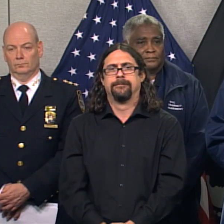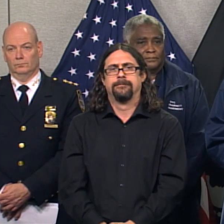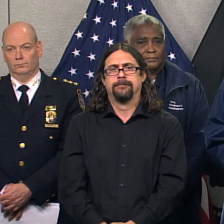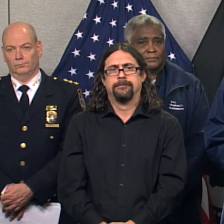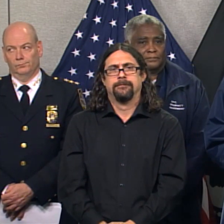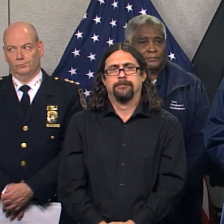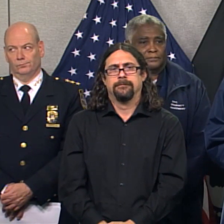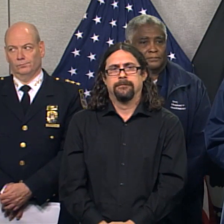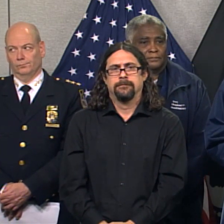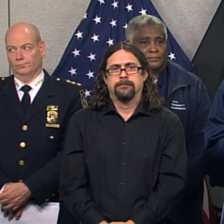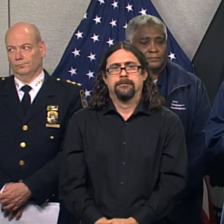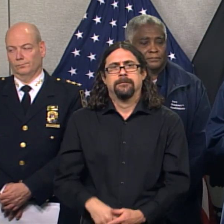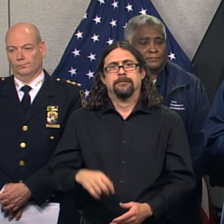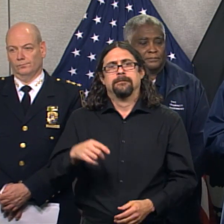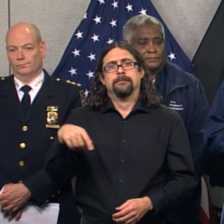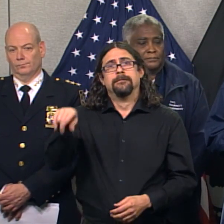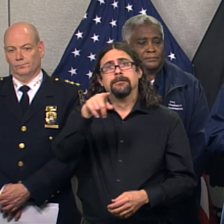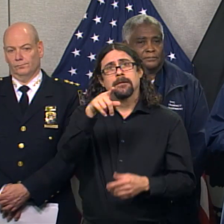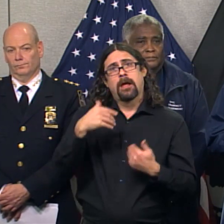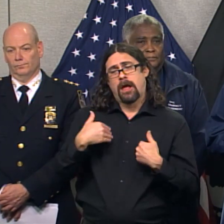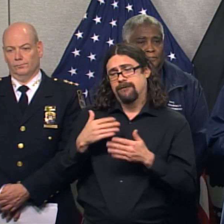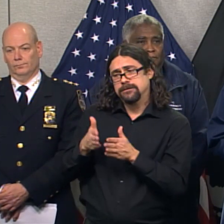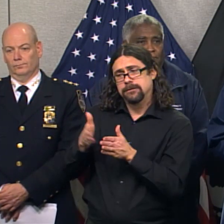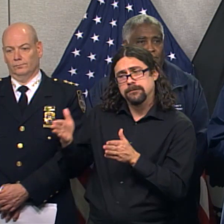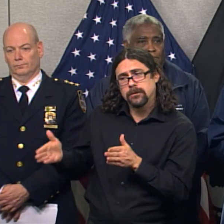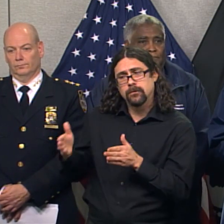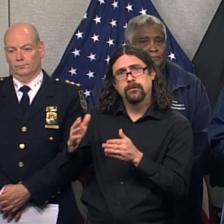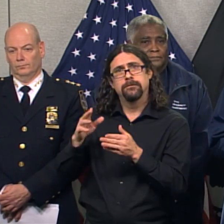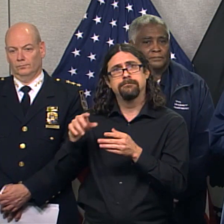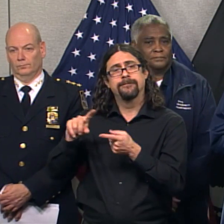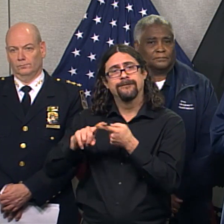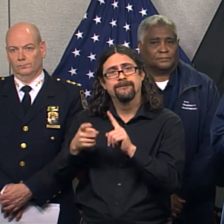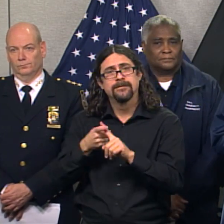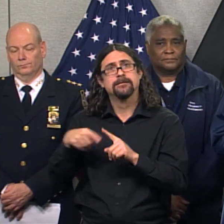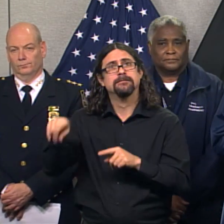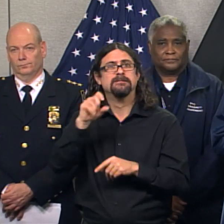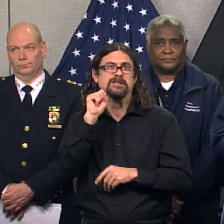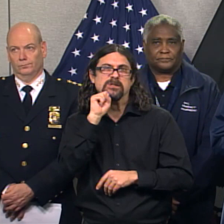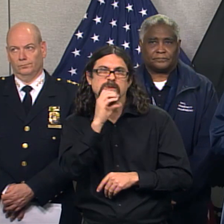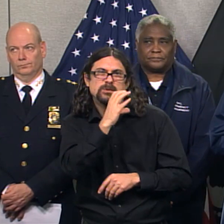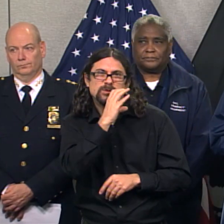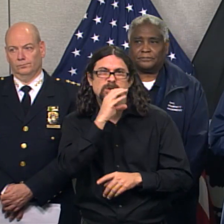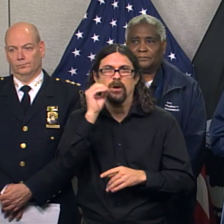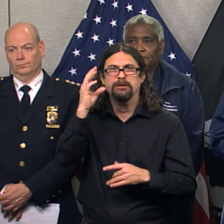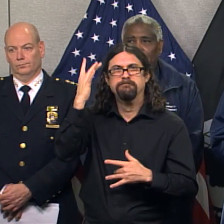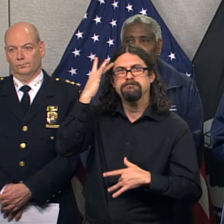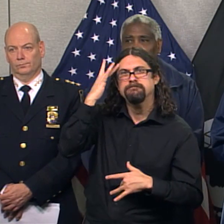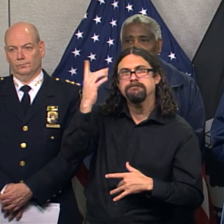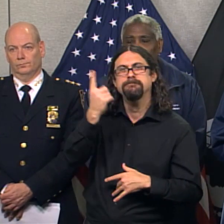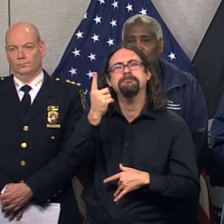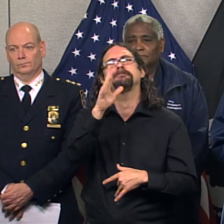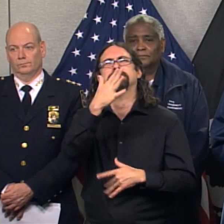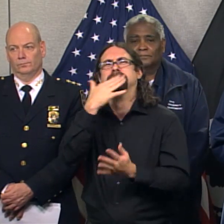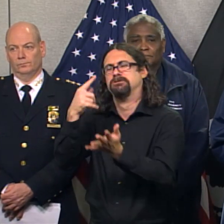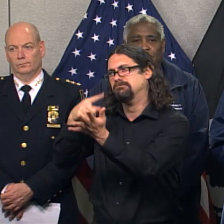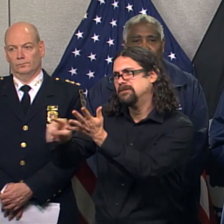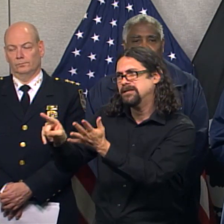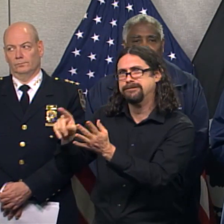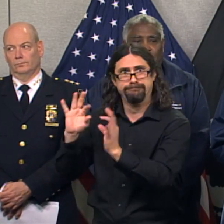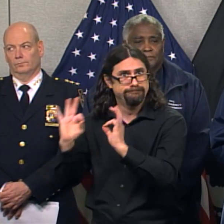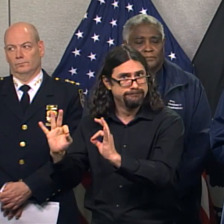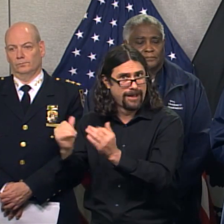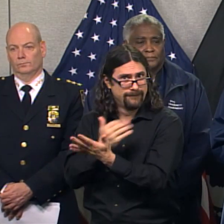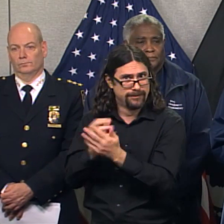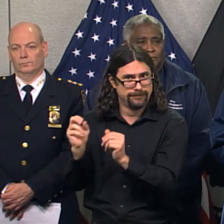it. And as you know, we're looking out for everyone vulnerable. Our Code Blue is in effect with homeless services